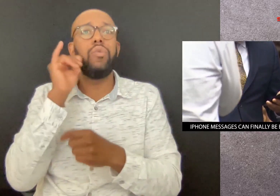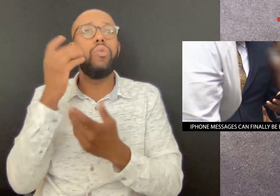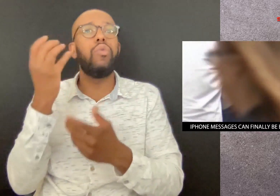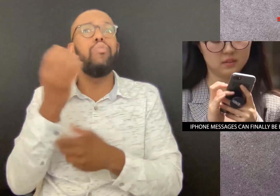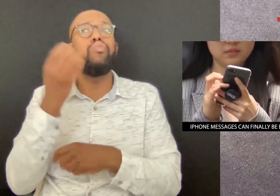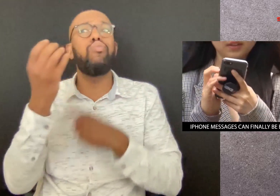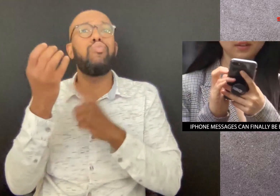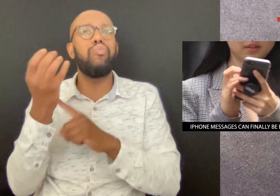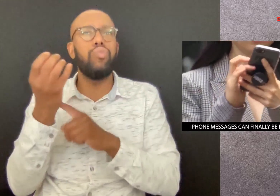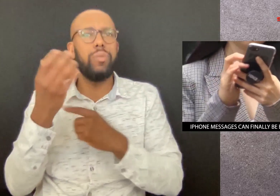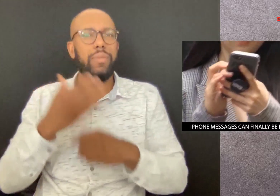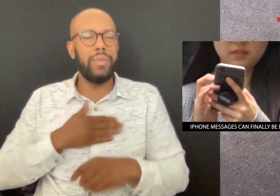very happy